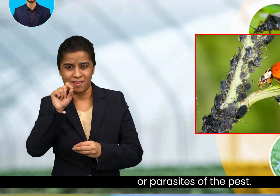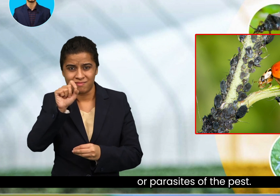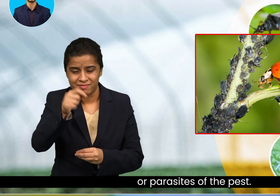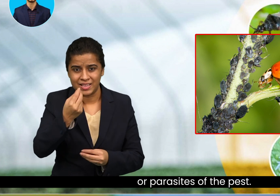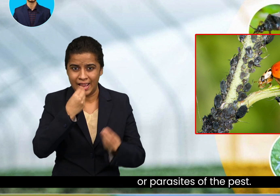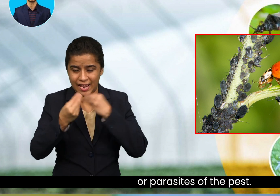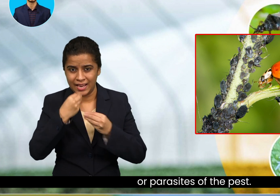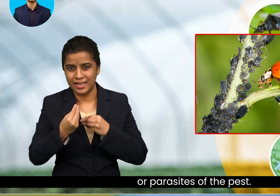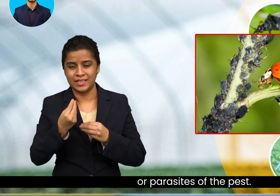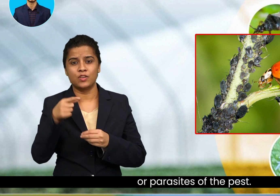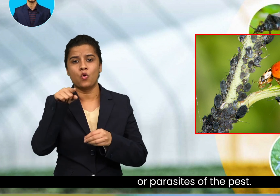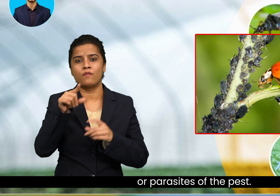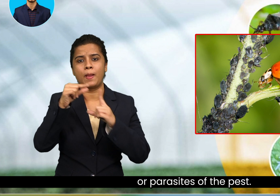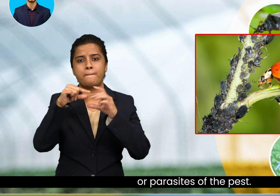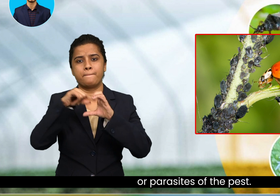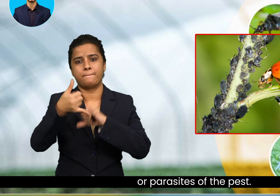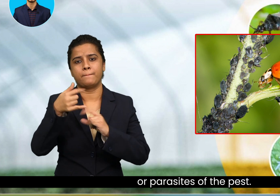pest.